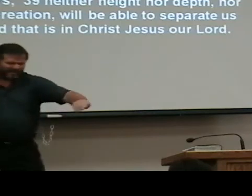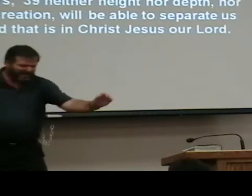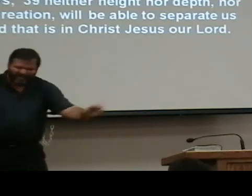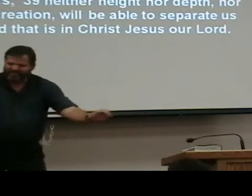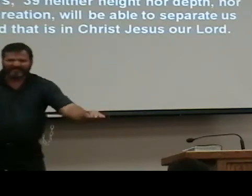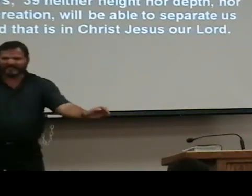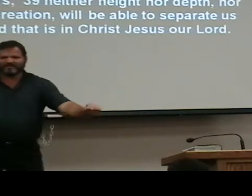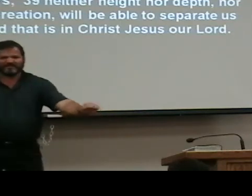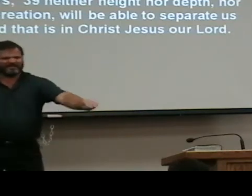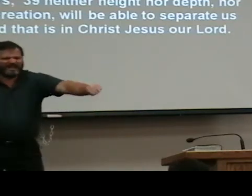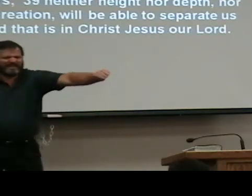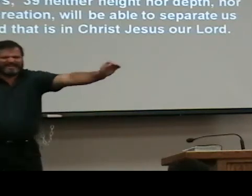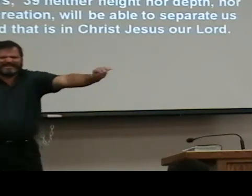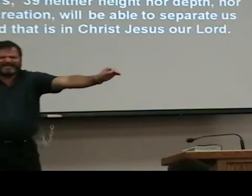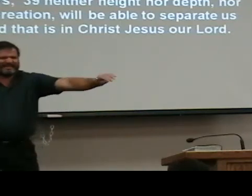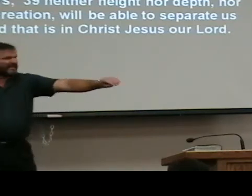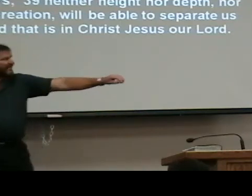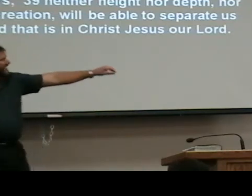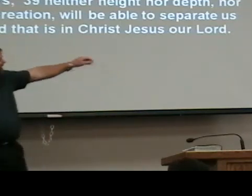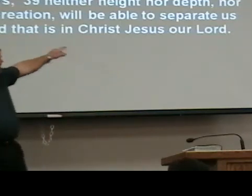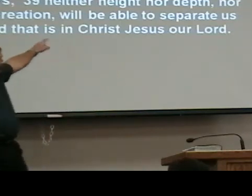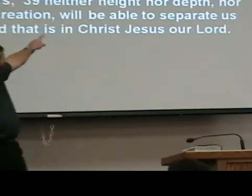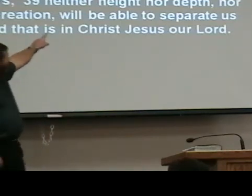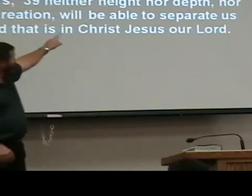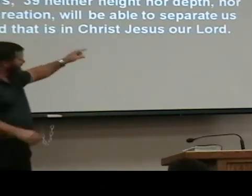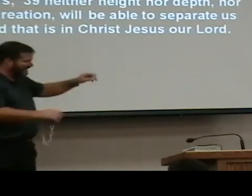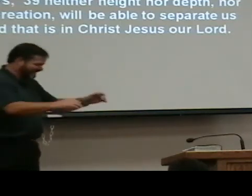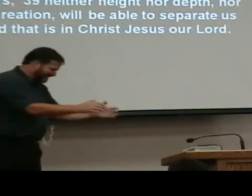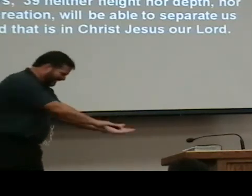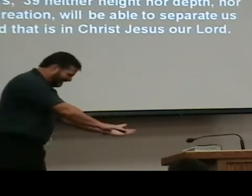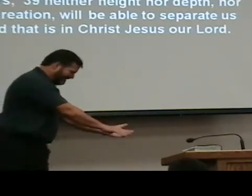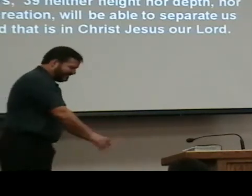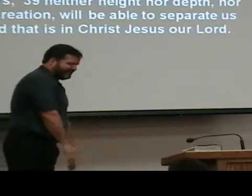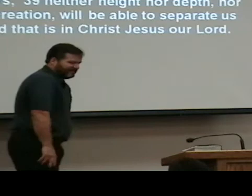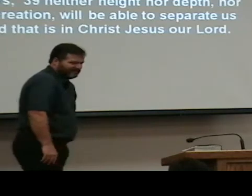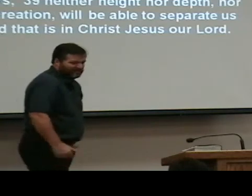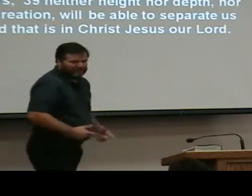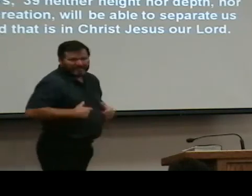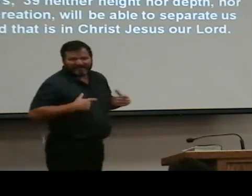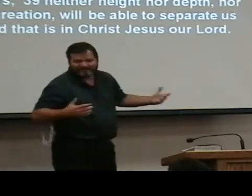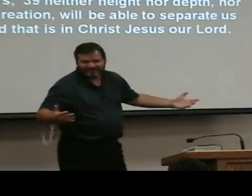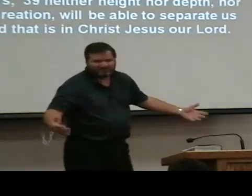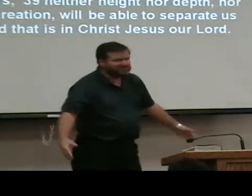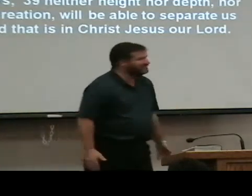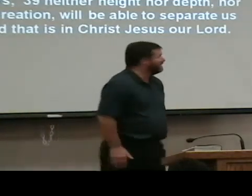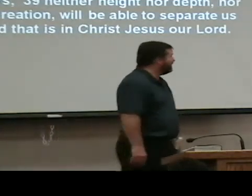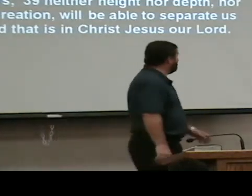nor life nor angels or demons, anything,